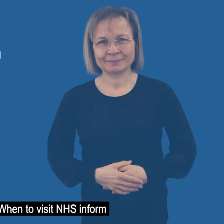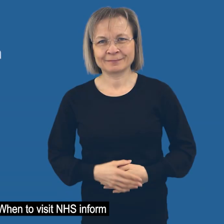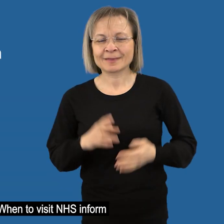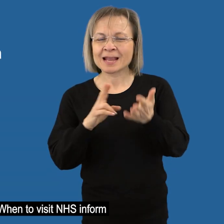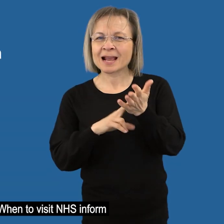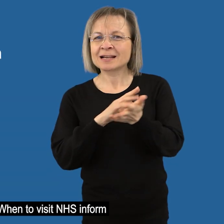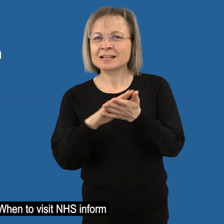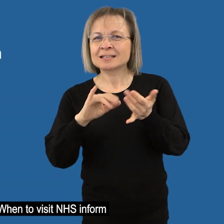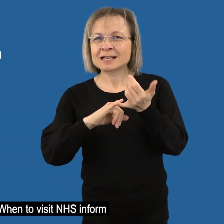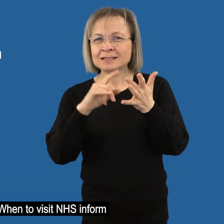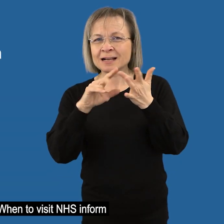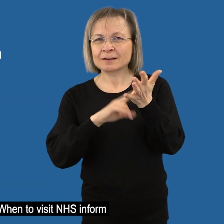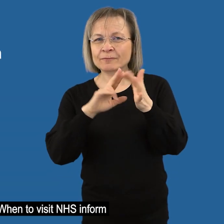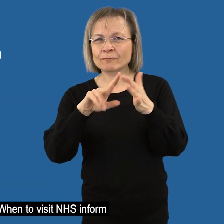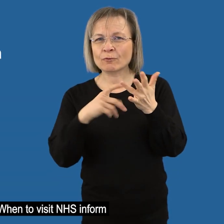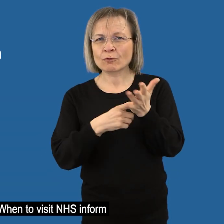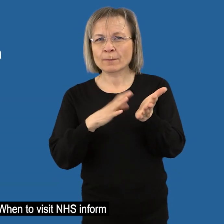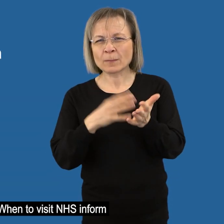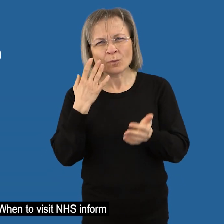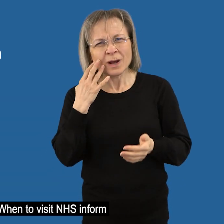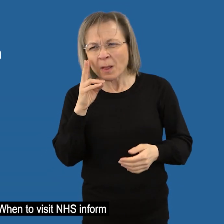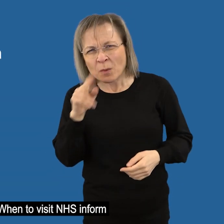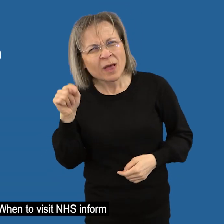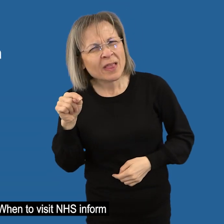When to visit NHS Inform.